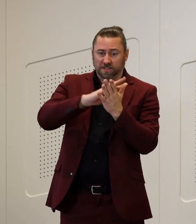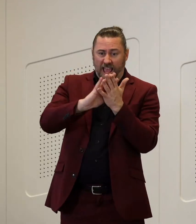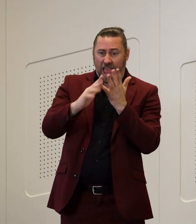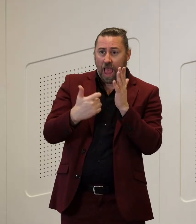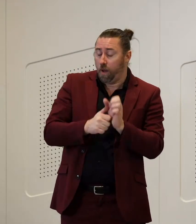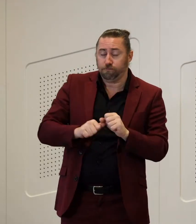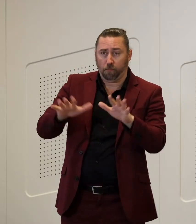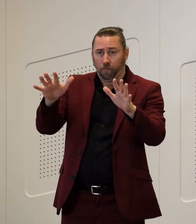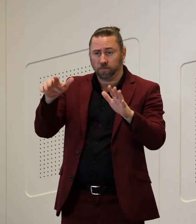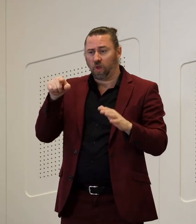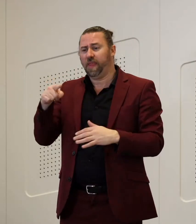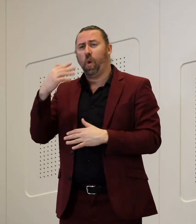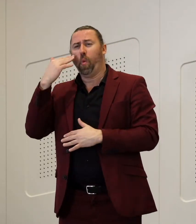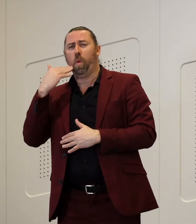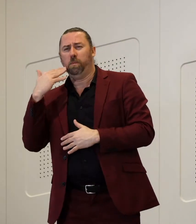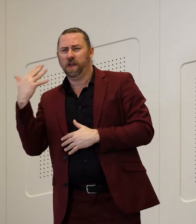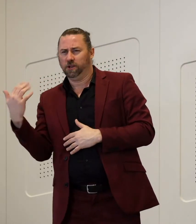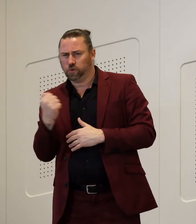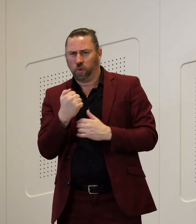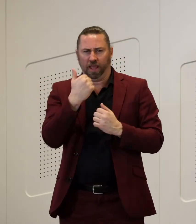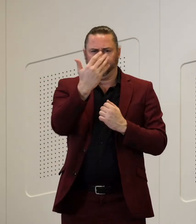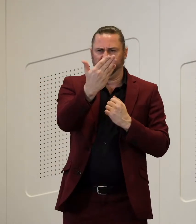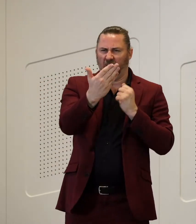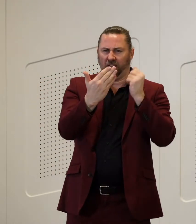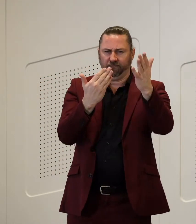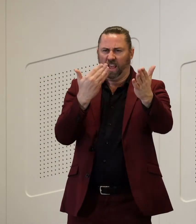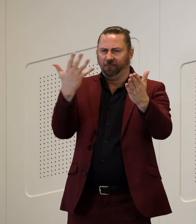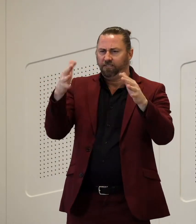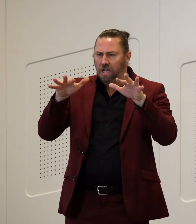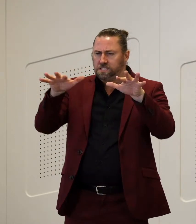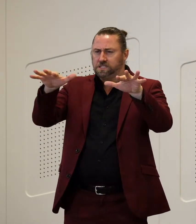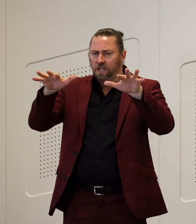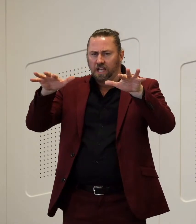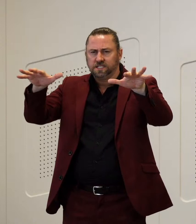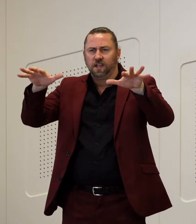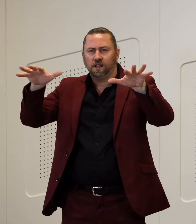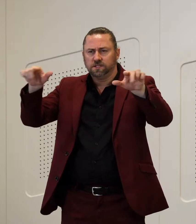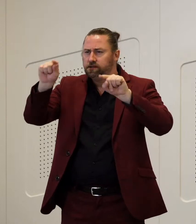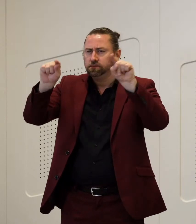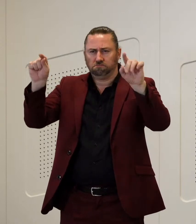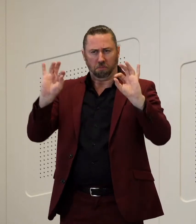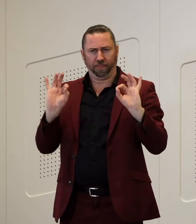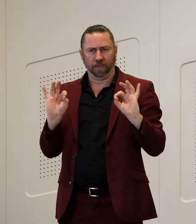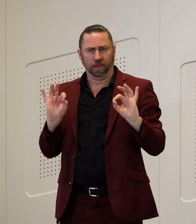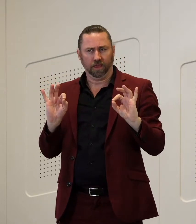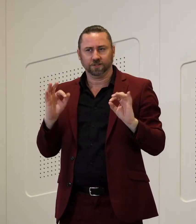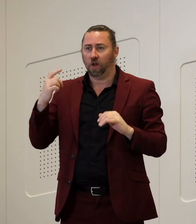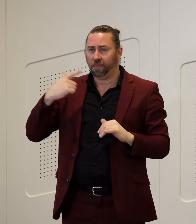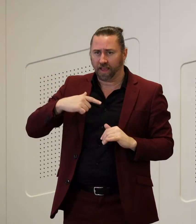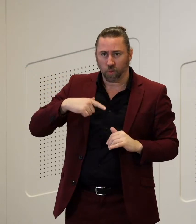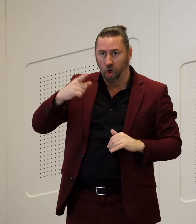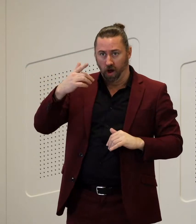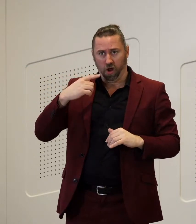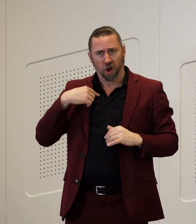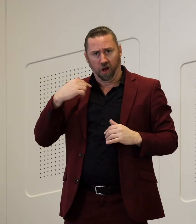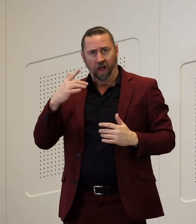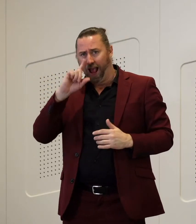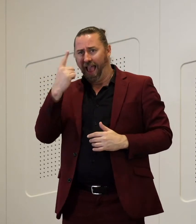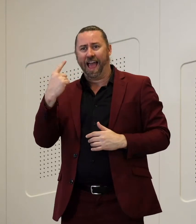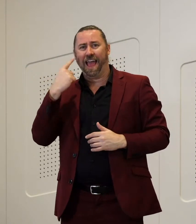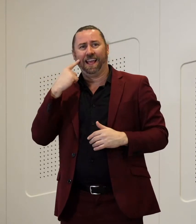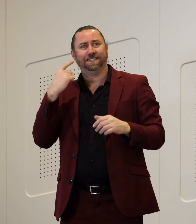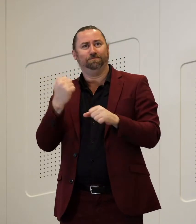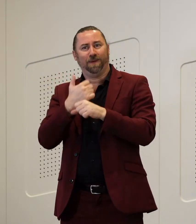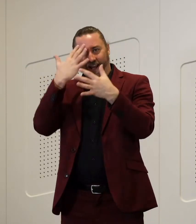then spread and then spread, and I've not seen that. So before I want to go and advise about something as momentous as